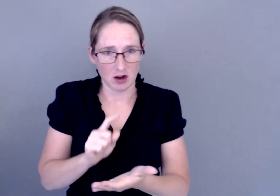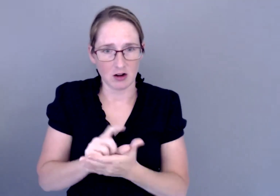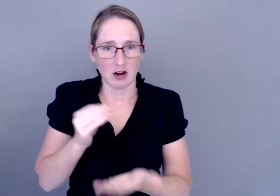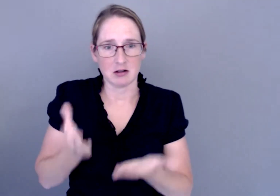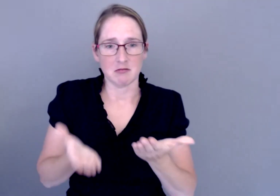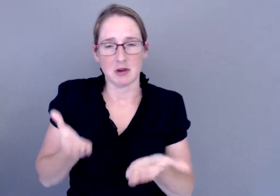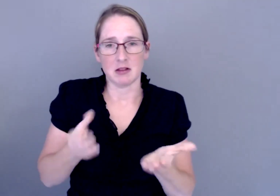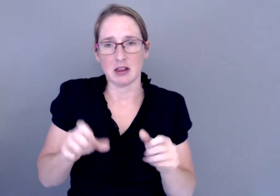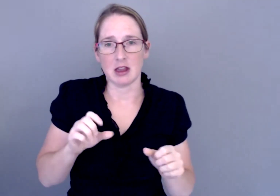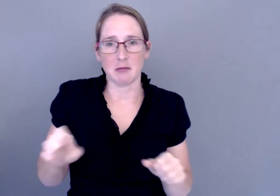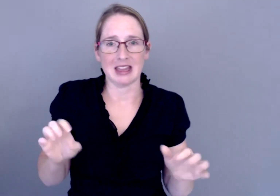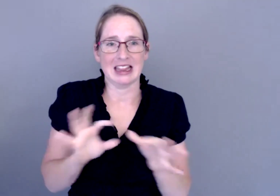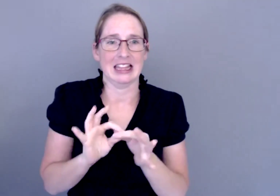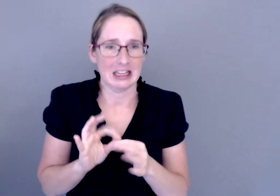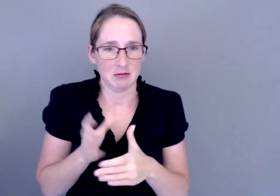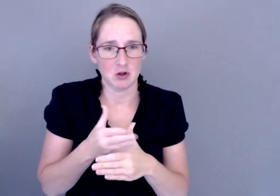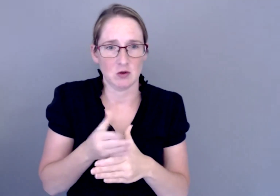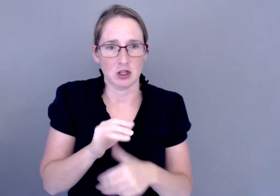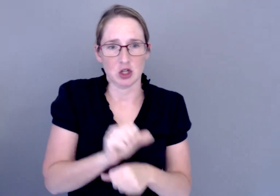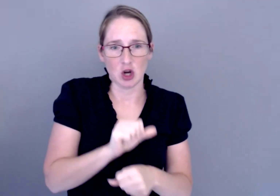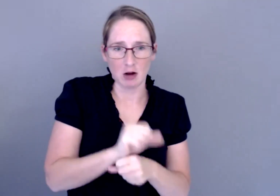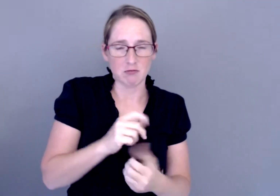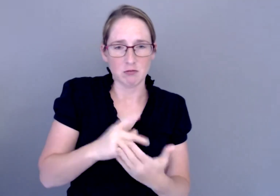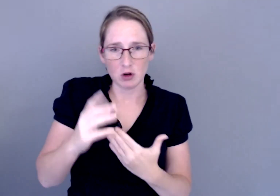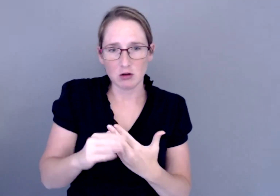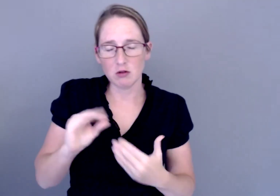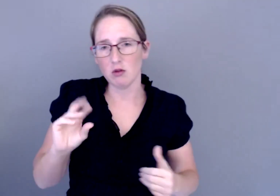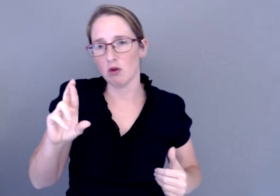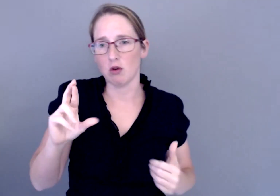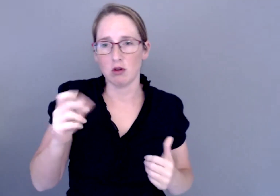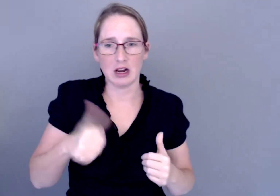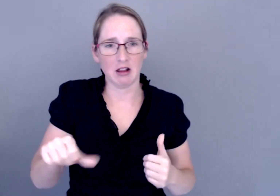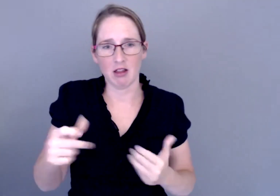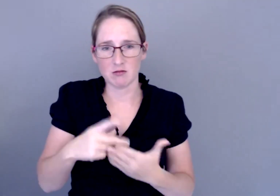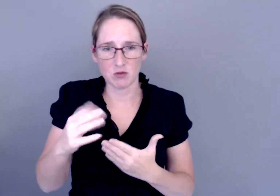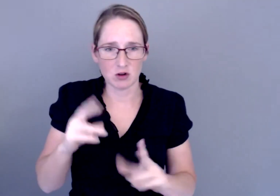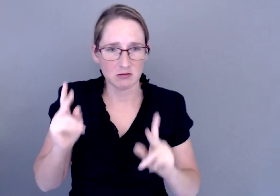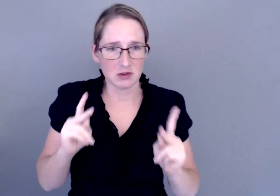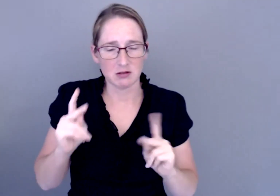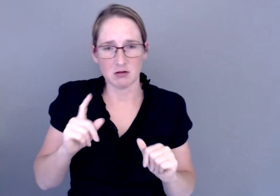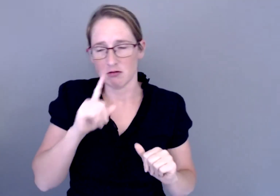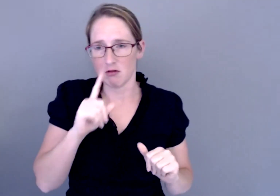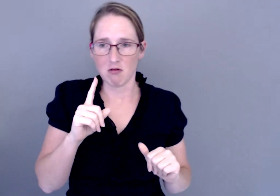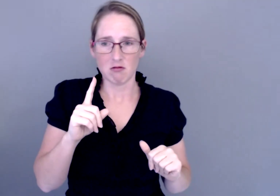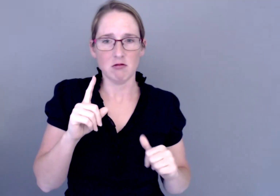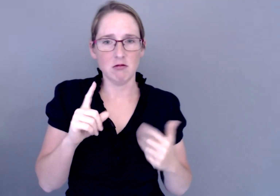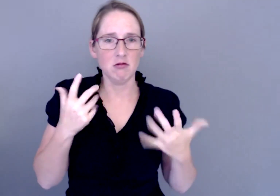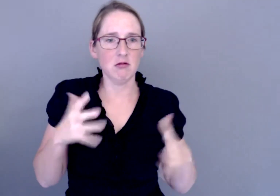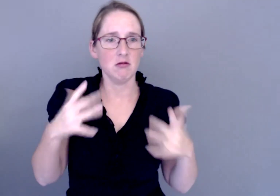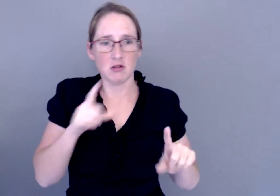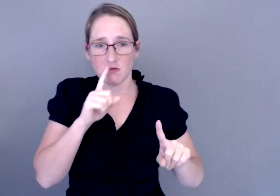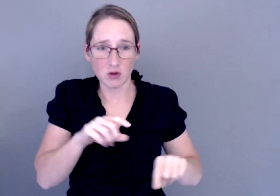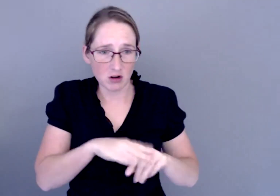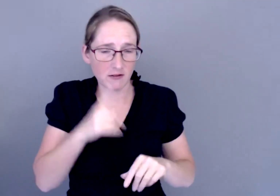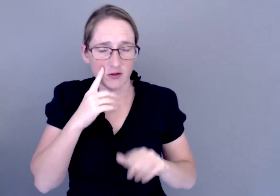be linking between the jobs program or any other programs that people are already reporting on.